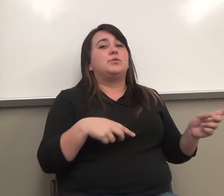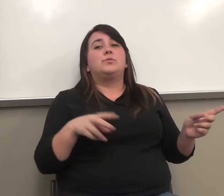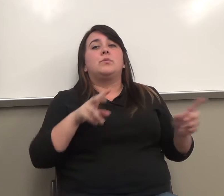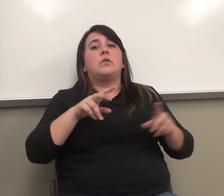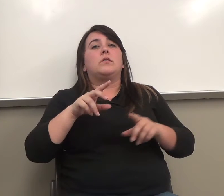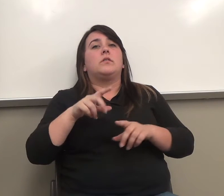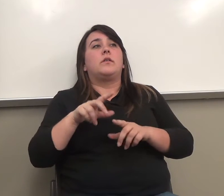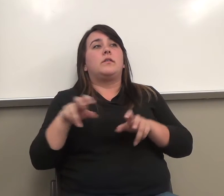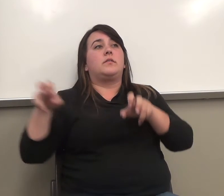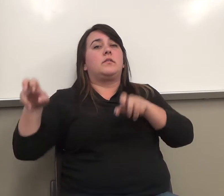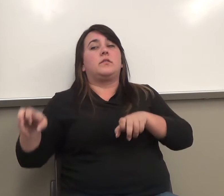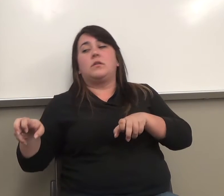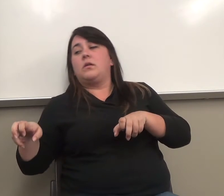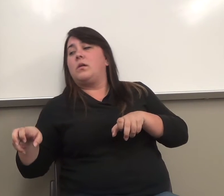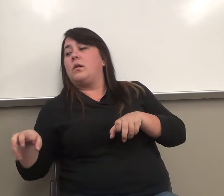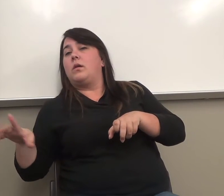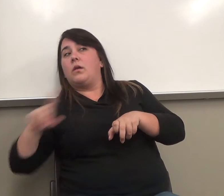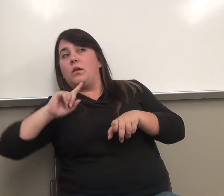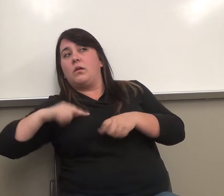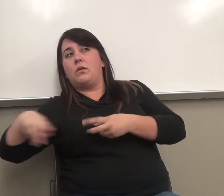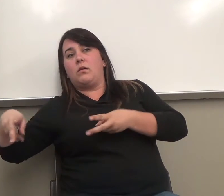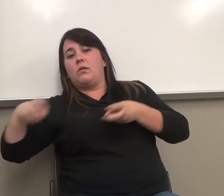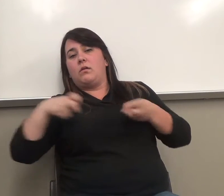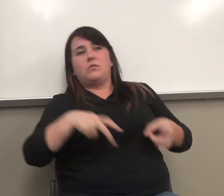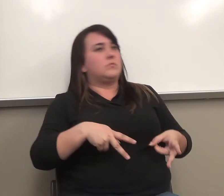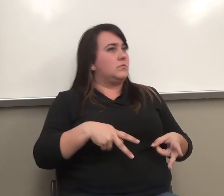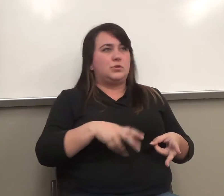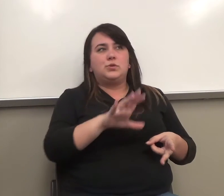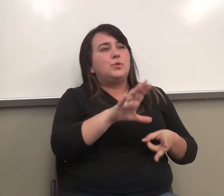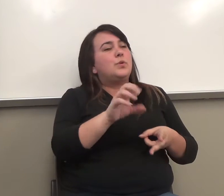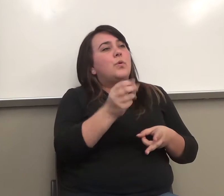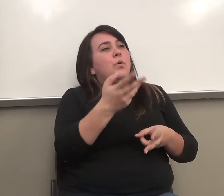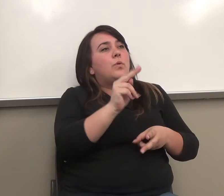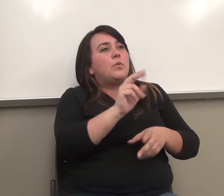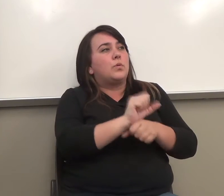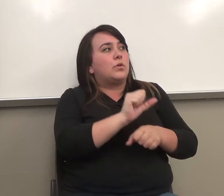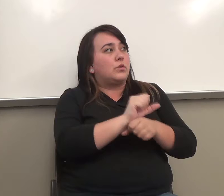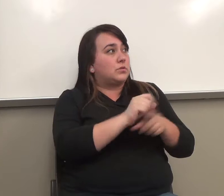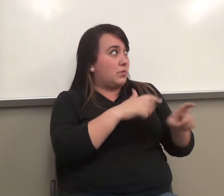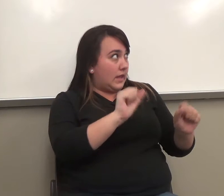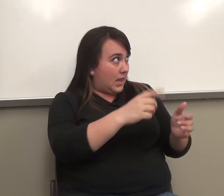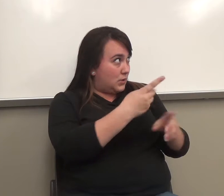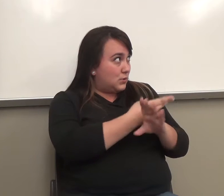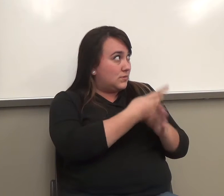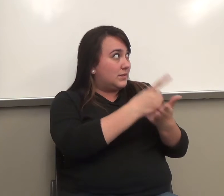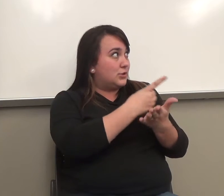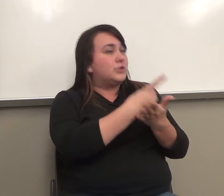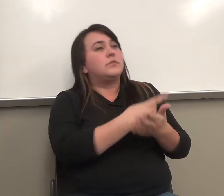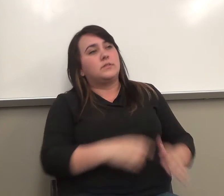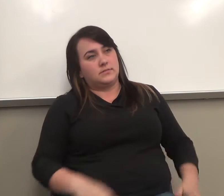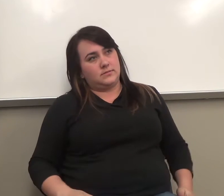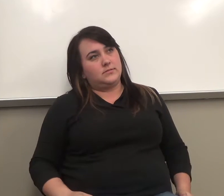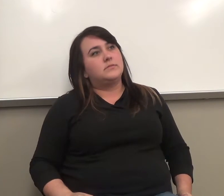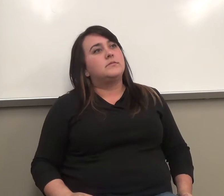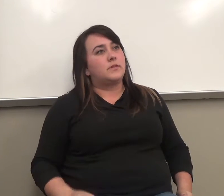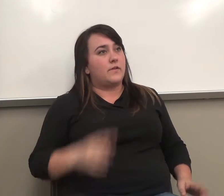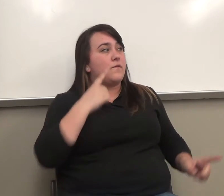from the person. Okay, do your own work. So a lot of you. Yeah, yeah. During